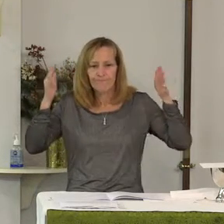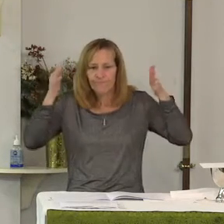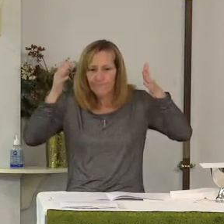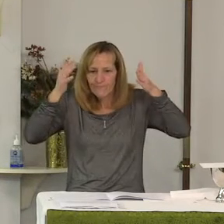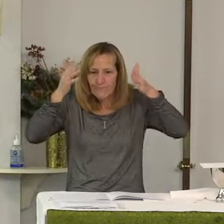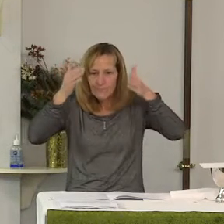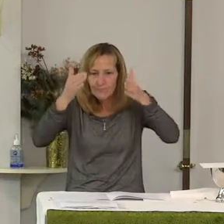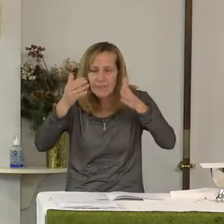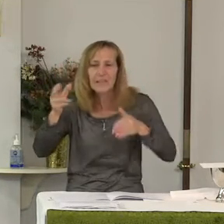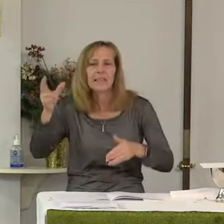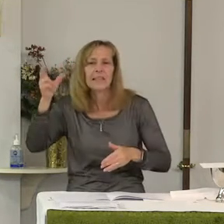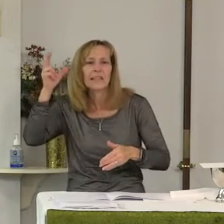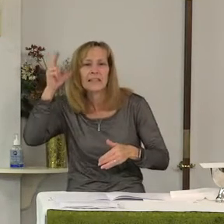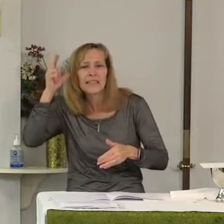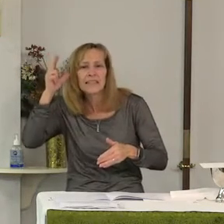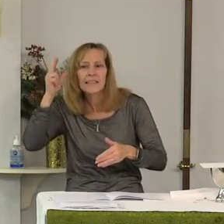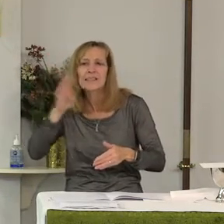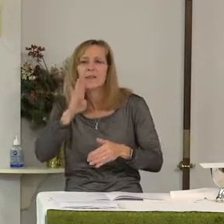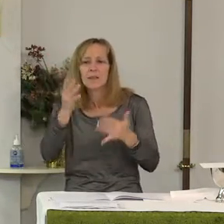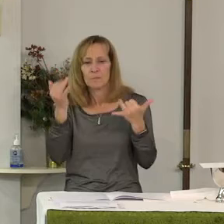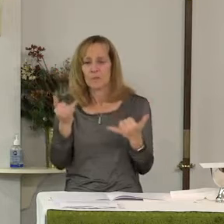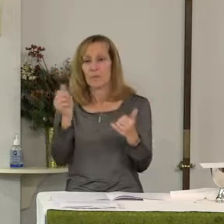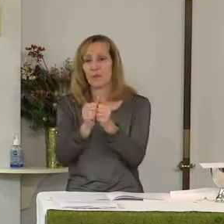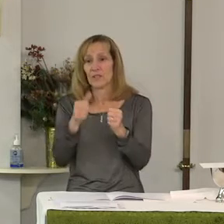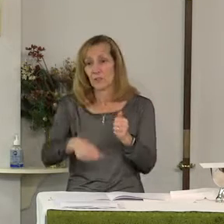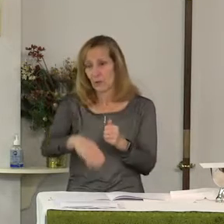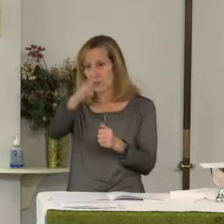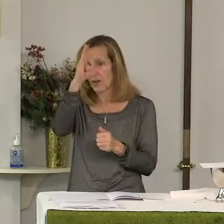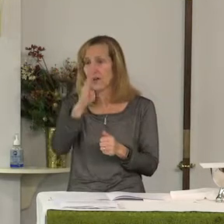listening skills and be present with God.